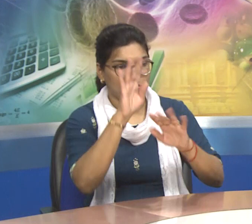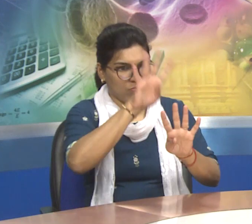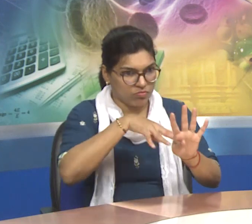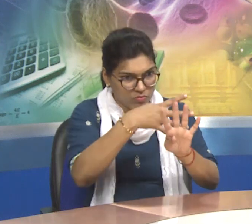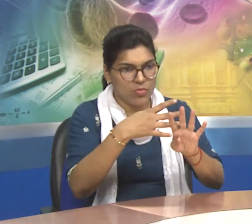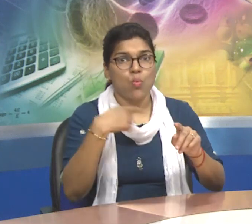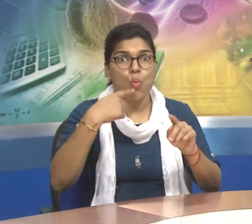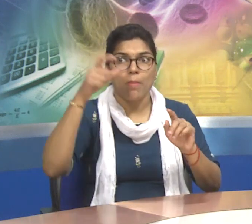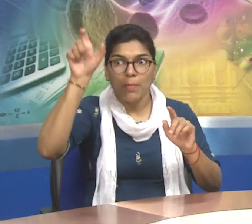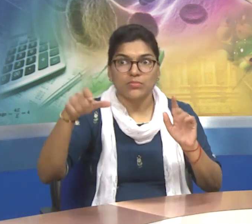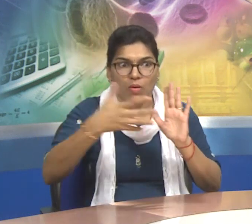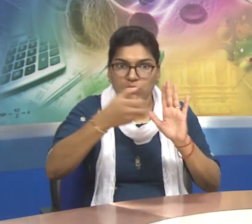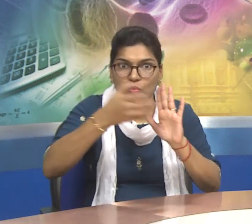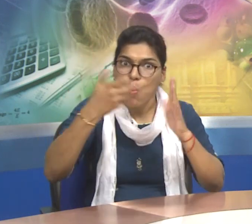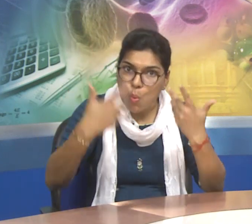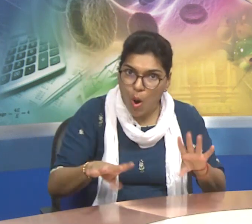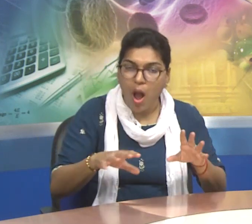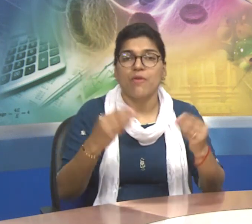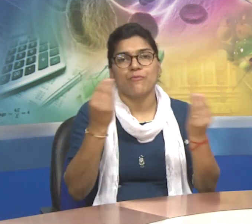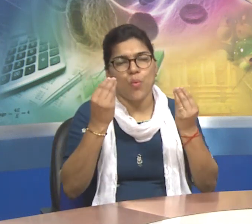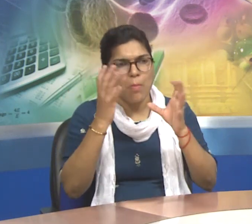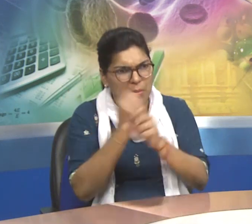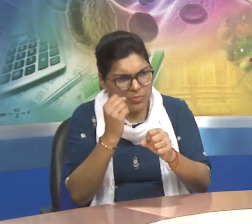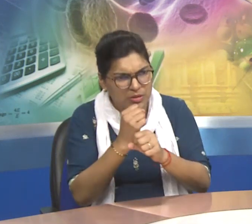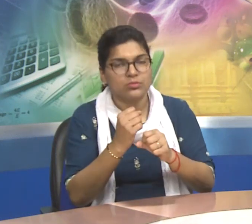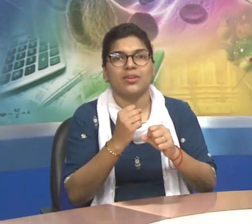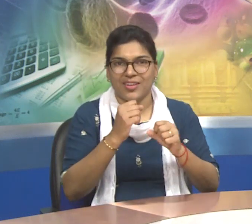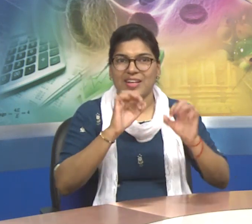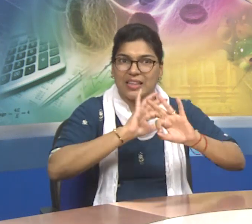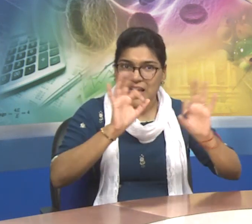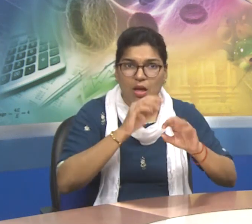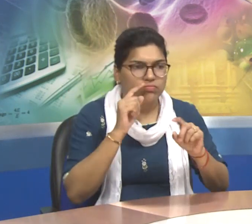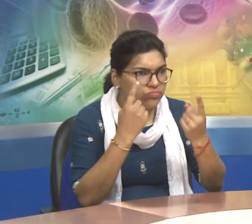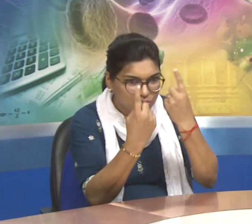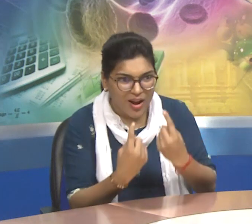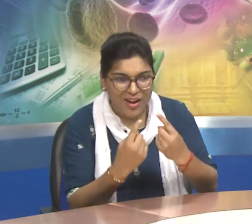e-forms or e-resource also.